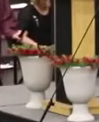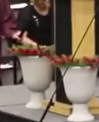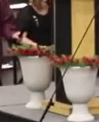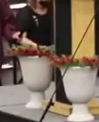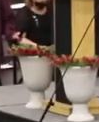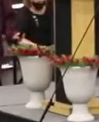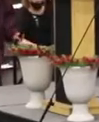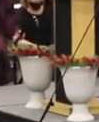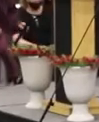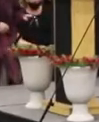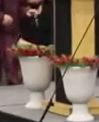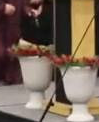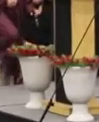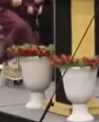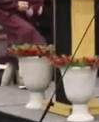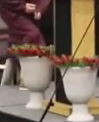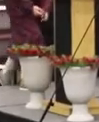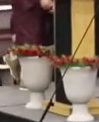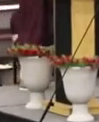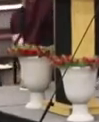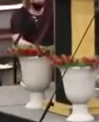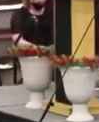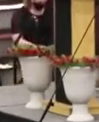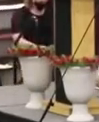Jacob Mark Aldi.